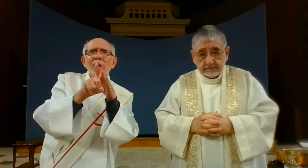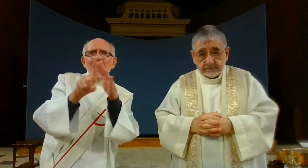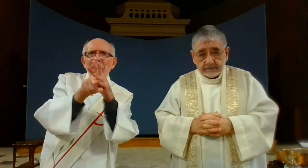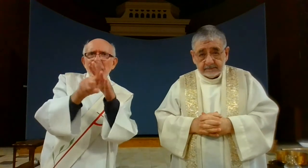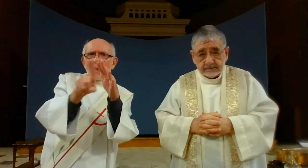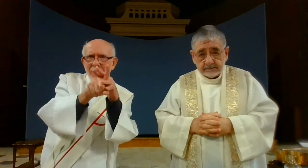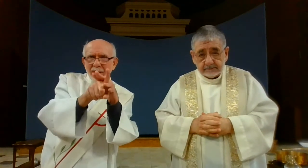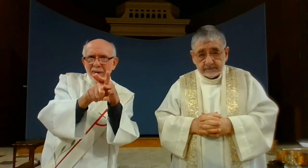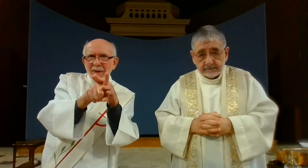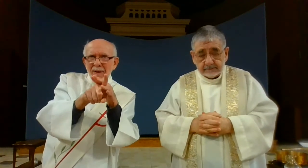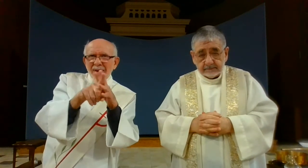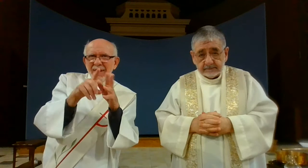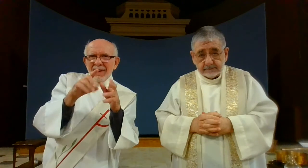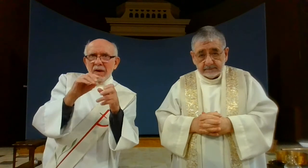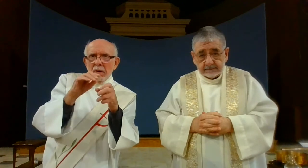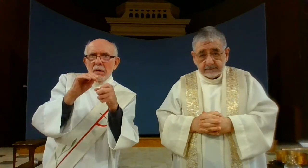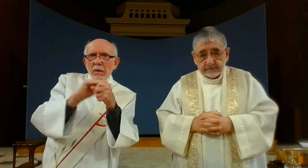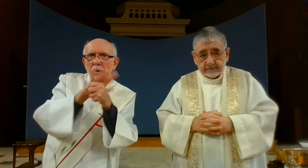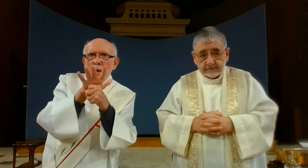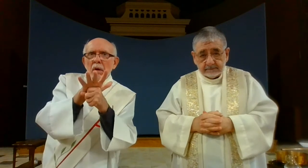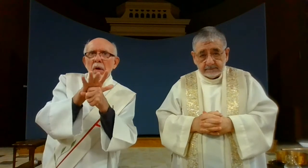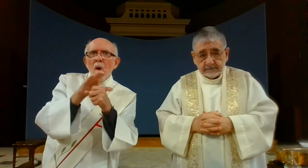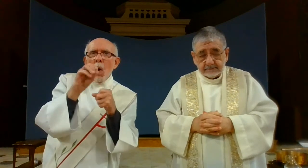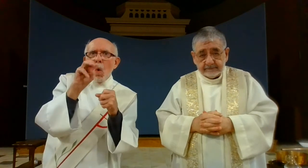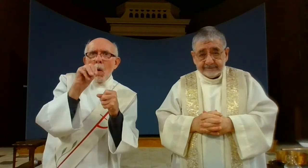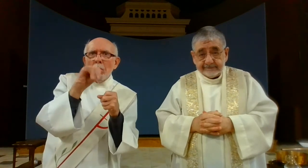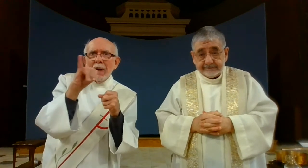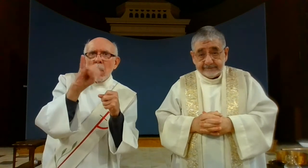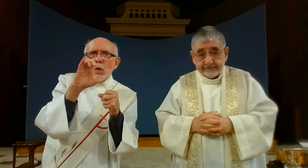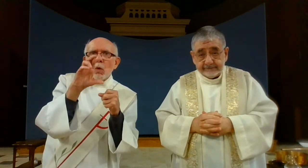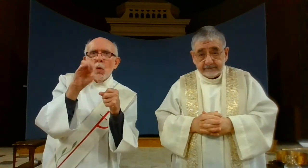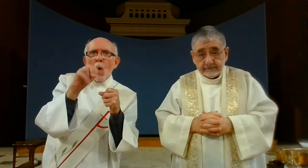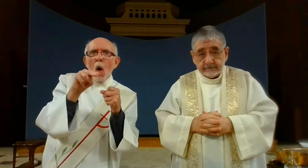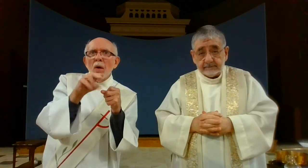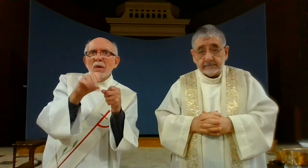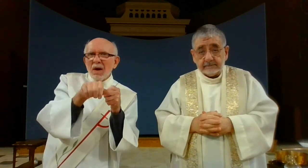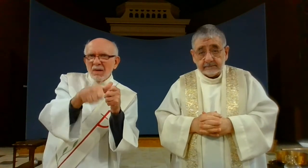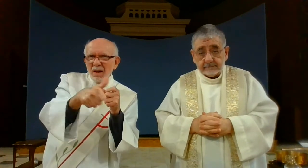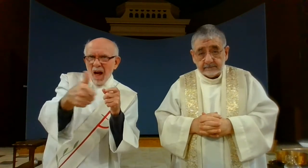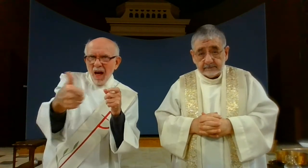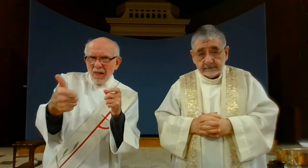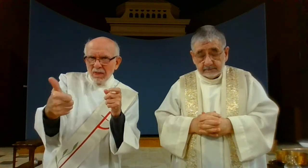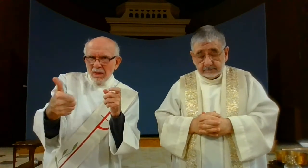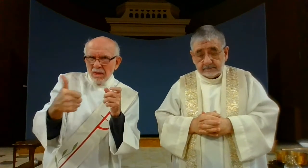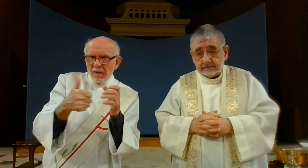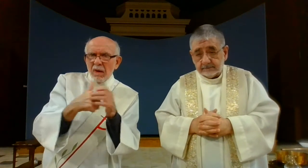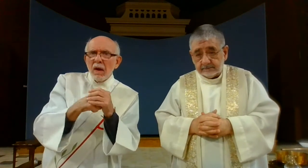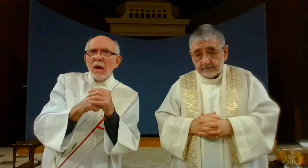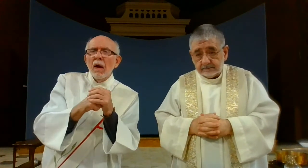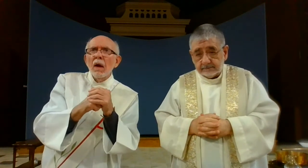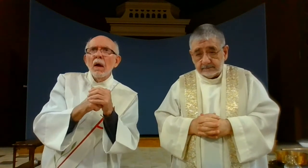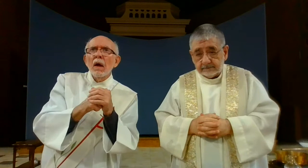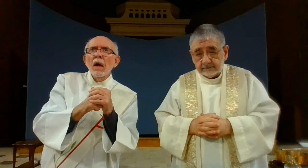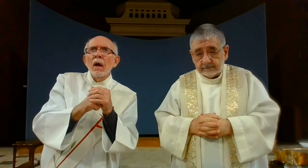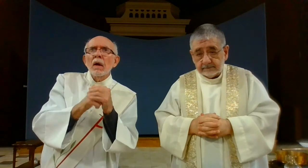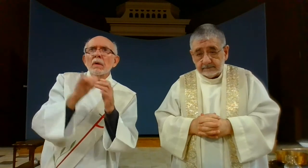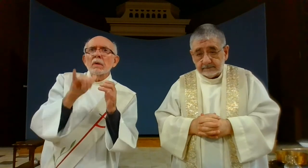the diseases that continue to arise, like COVID, Omicron, and the other variants,